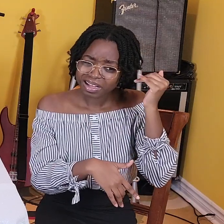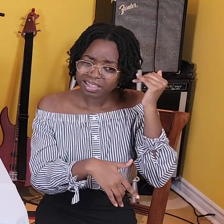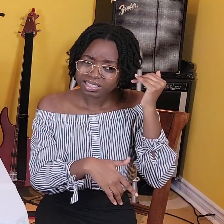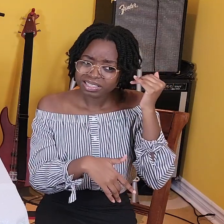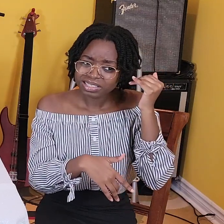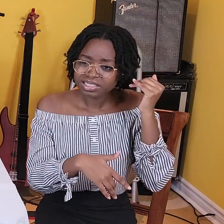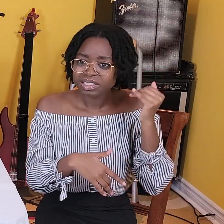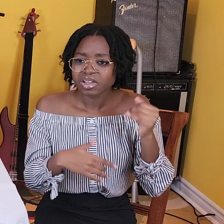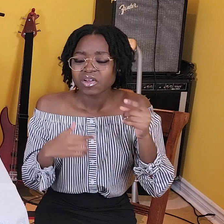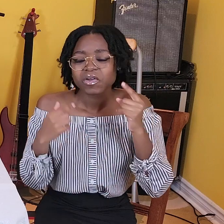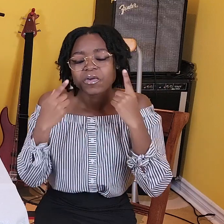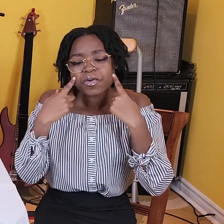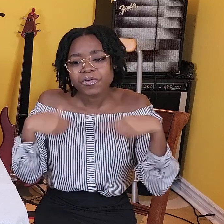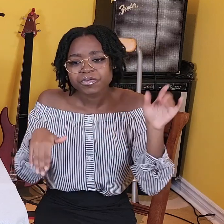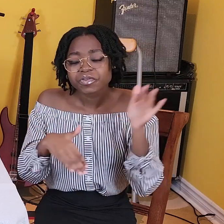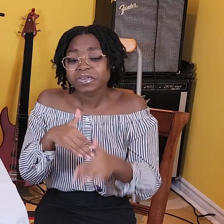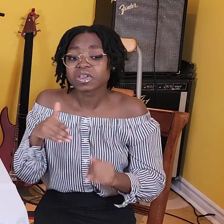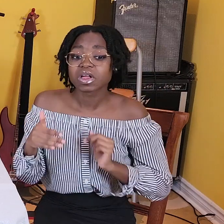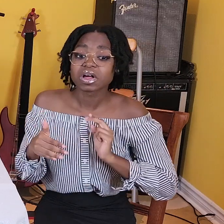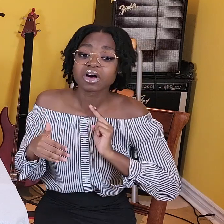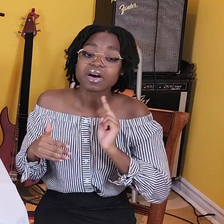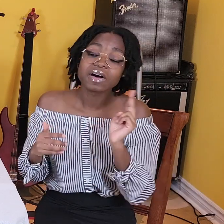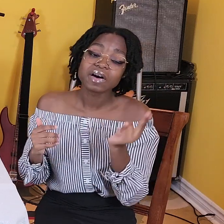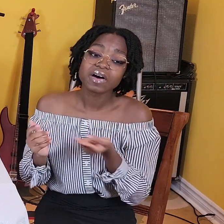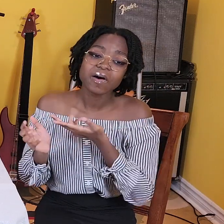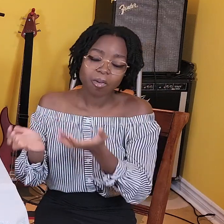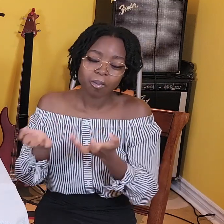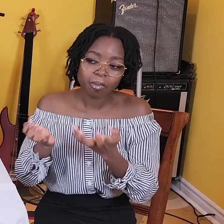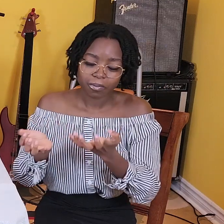can fulfill our own desires.